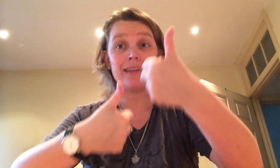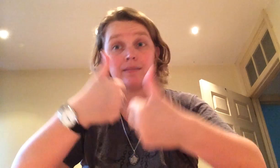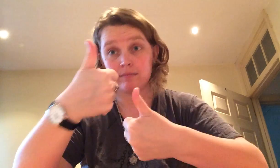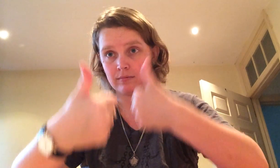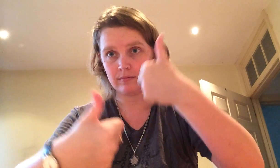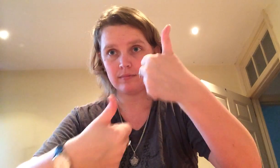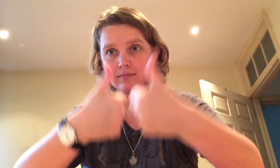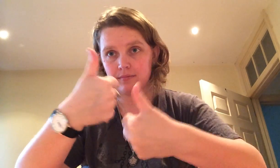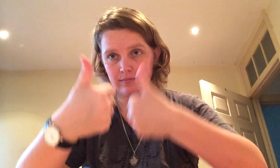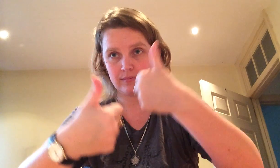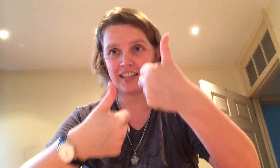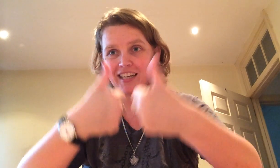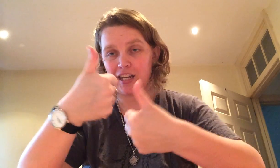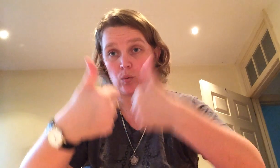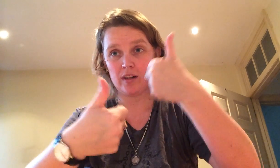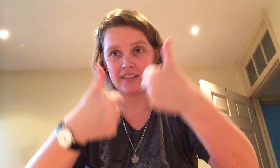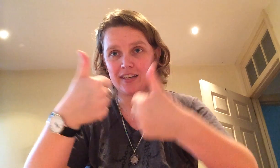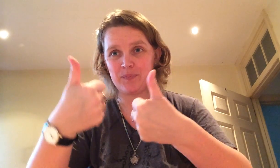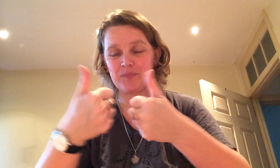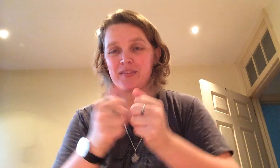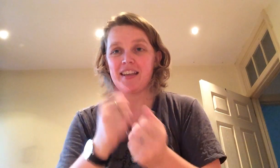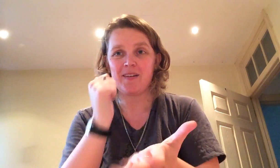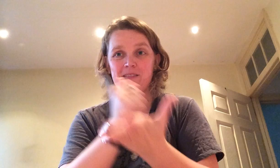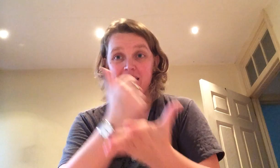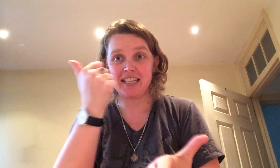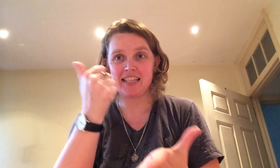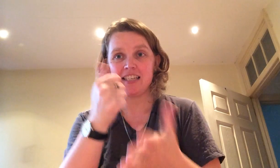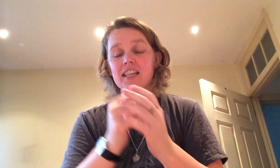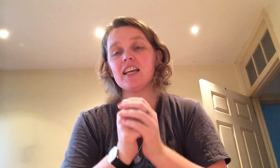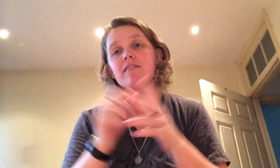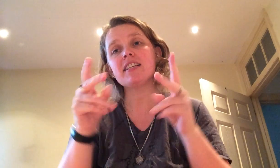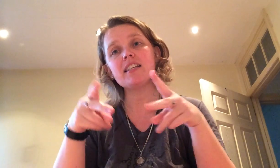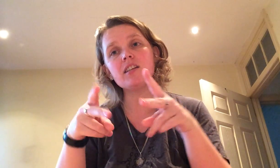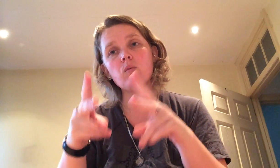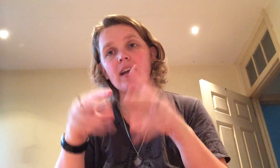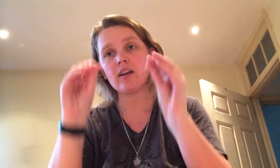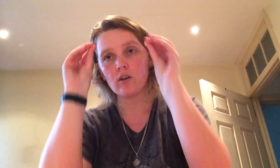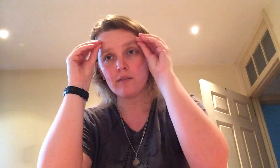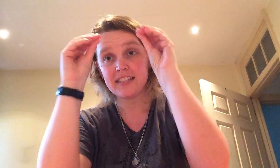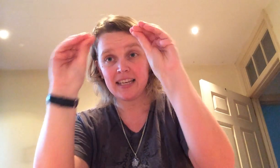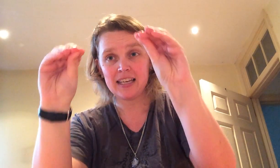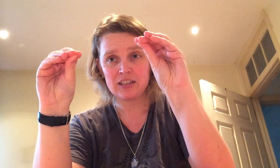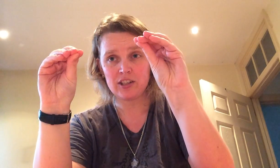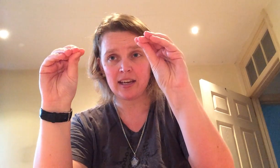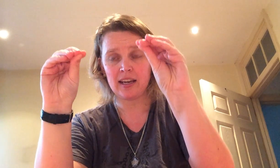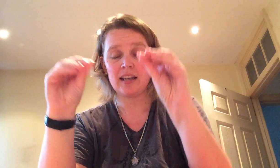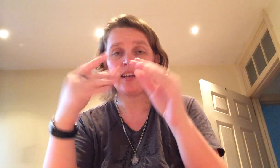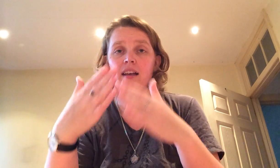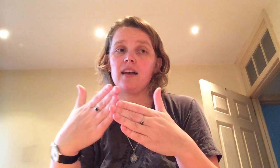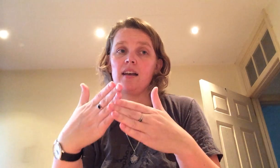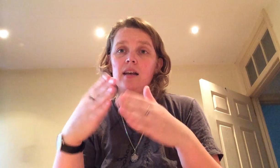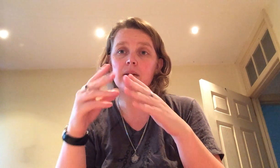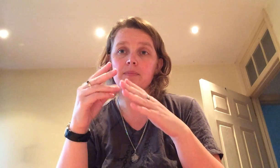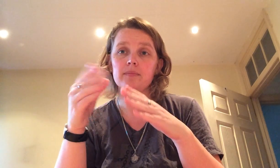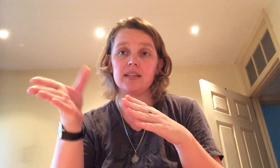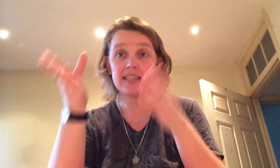done. Okay, well done, fantastic way of teaching